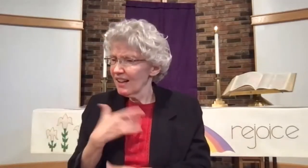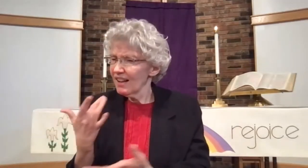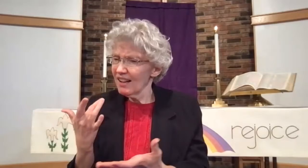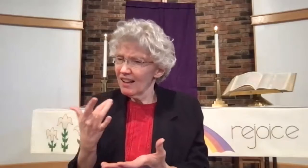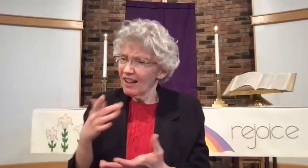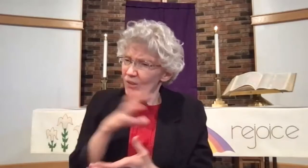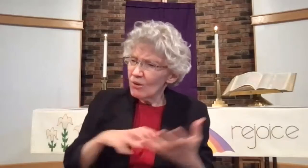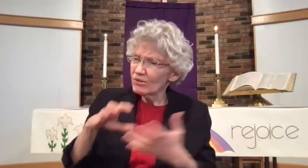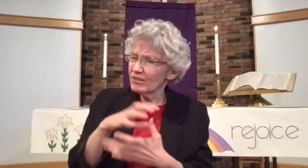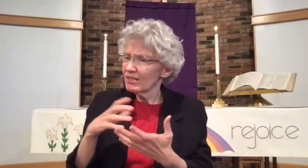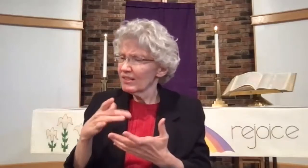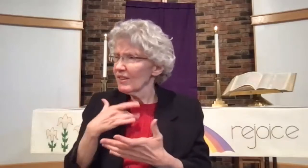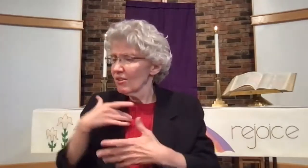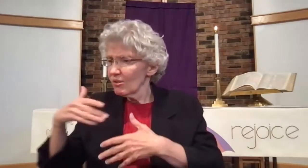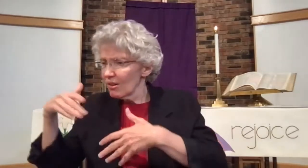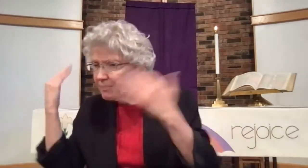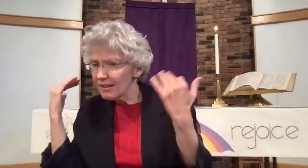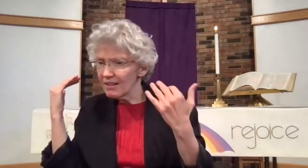Whenever we feel confused and overwhelmed,